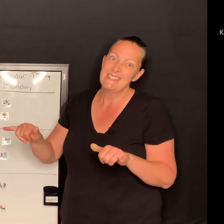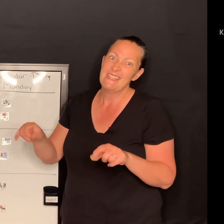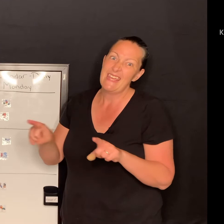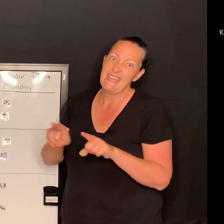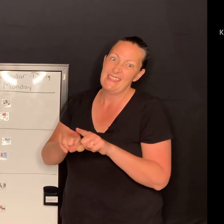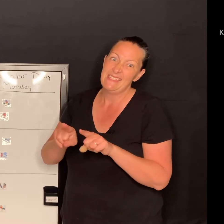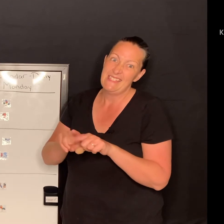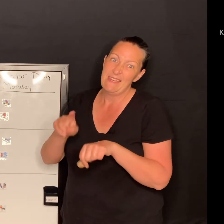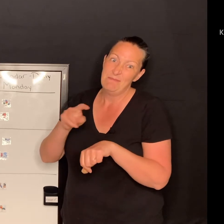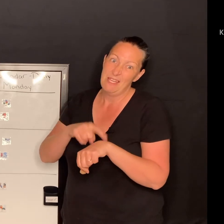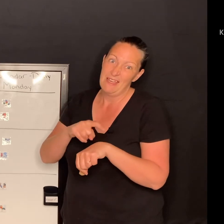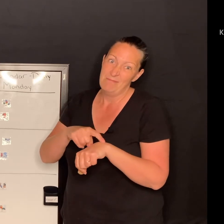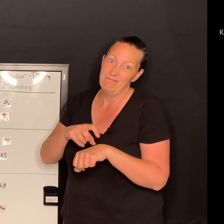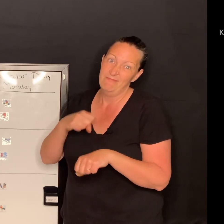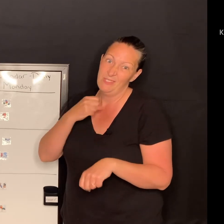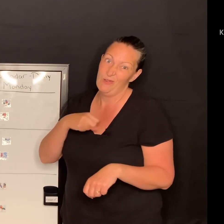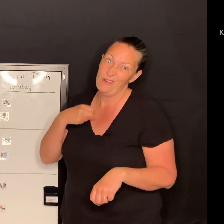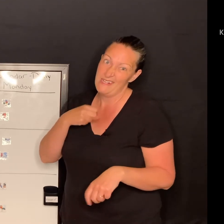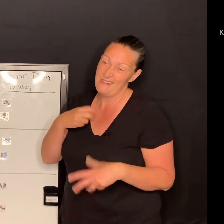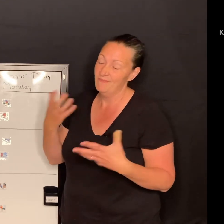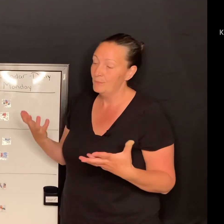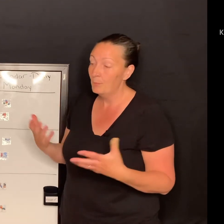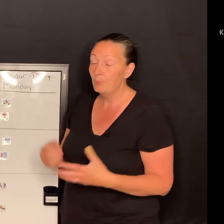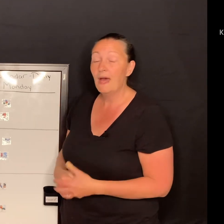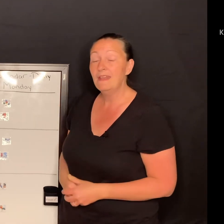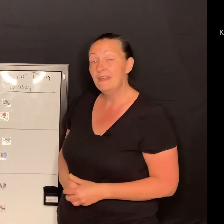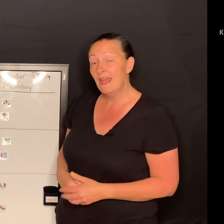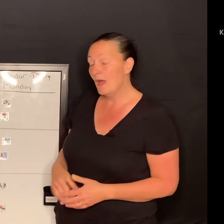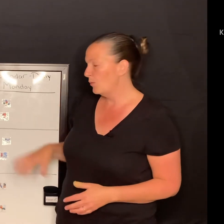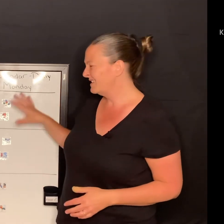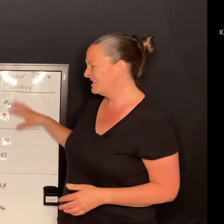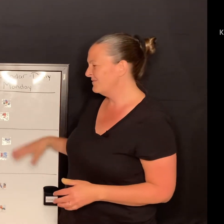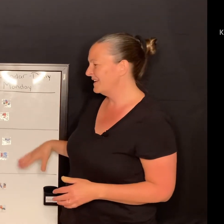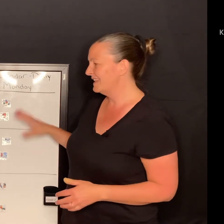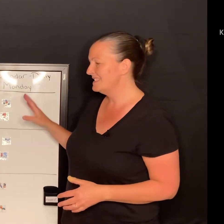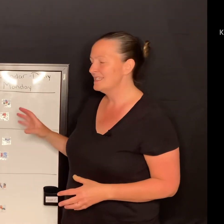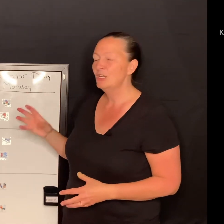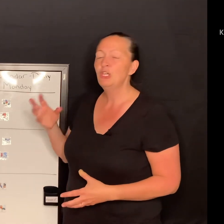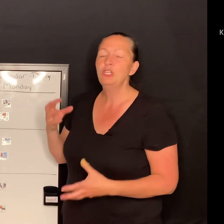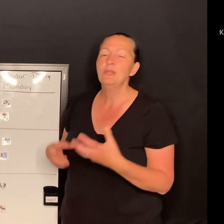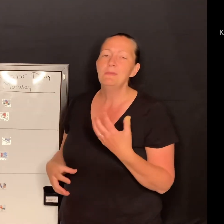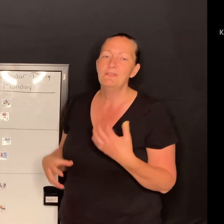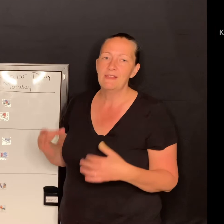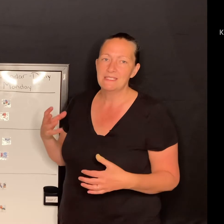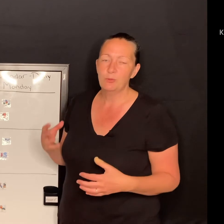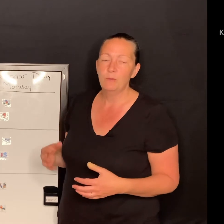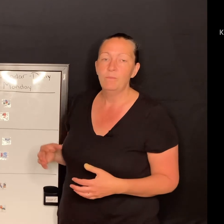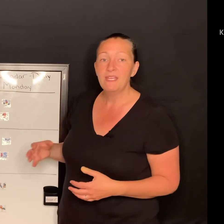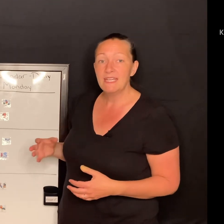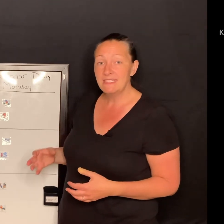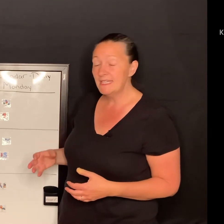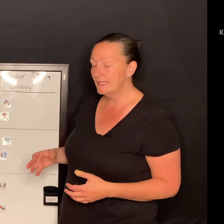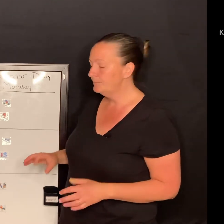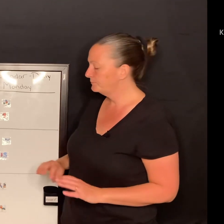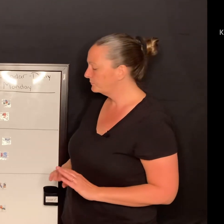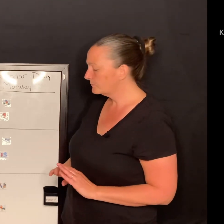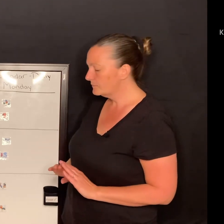at the same time. Sorry. But now with stuff like this, you can be flexible. The idea is